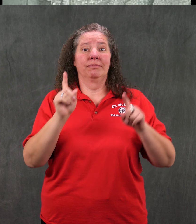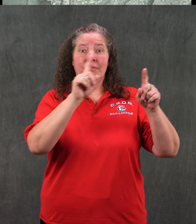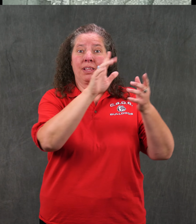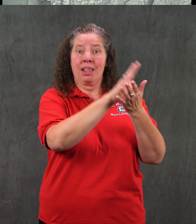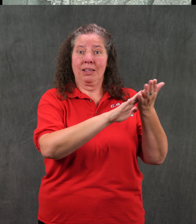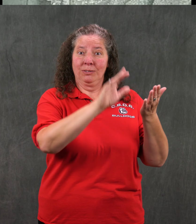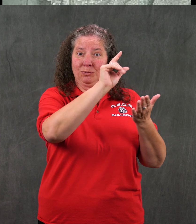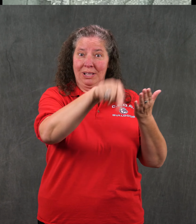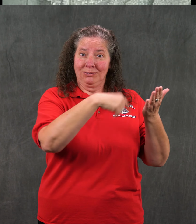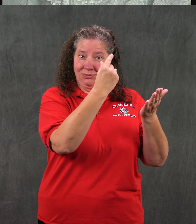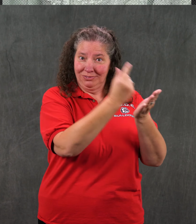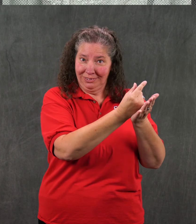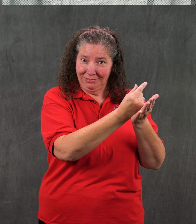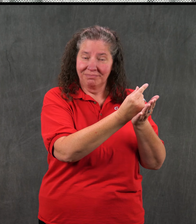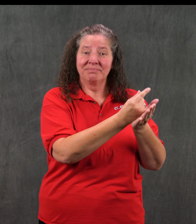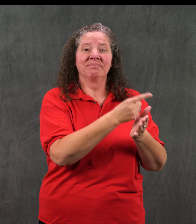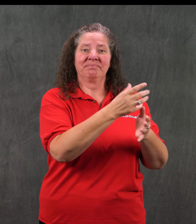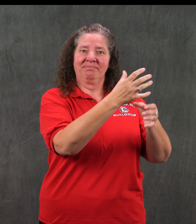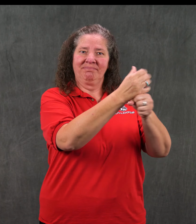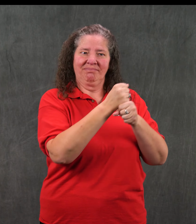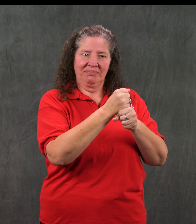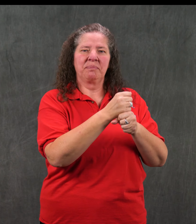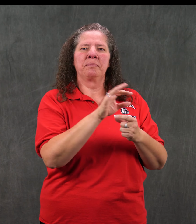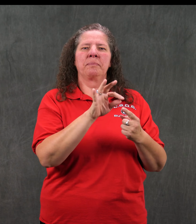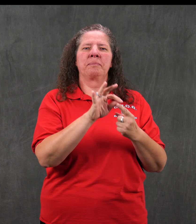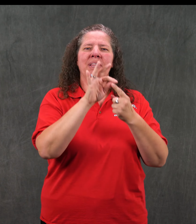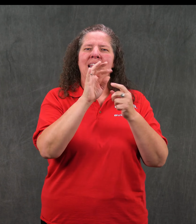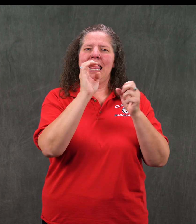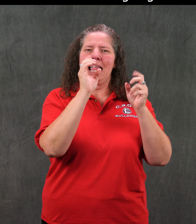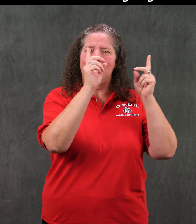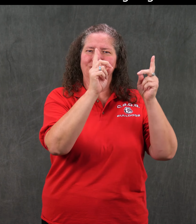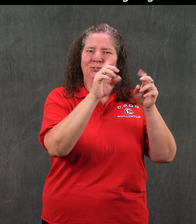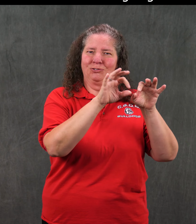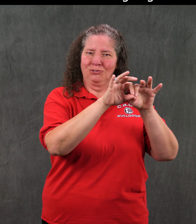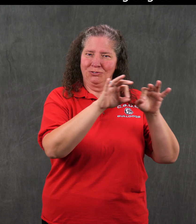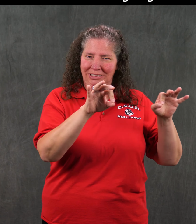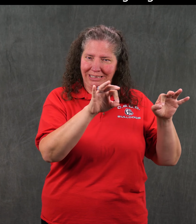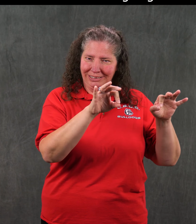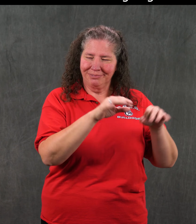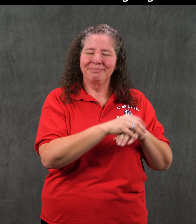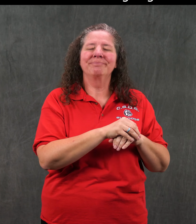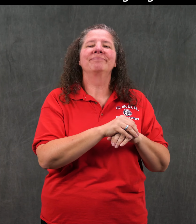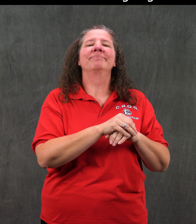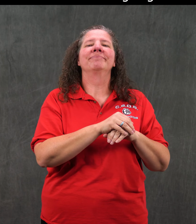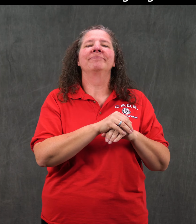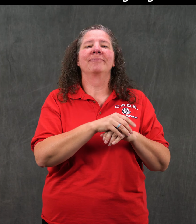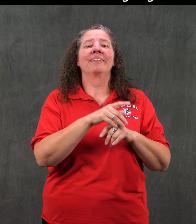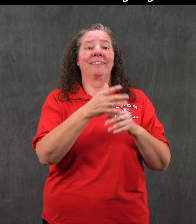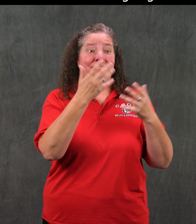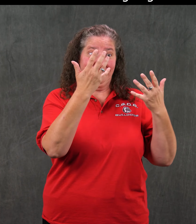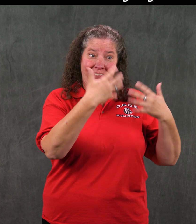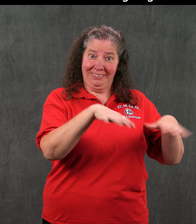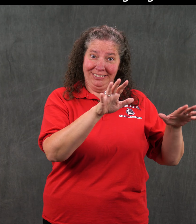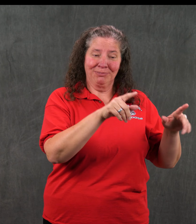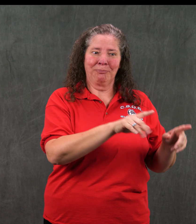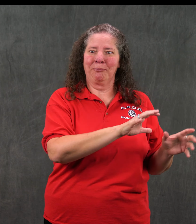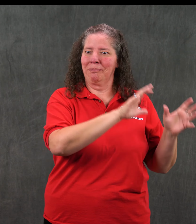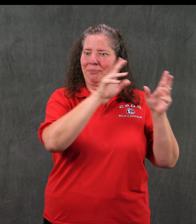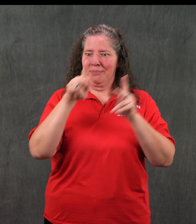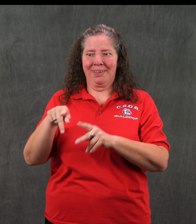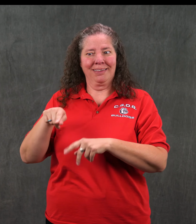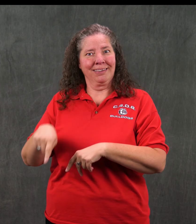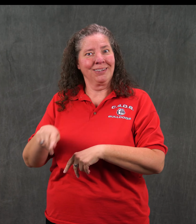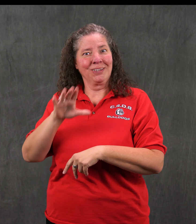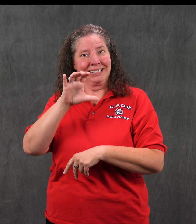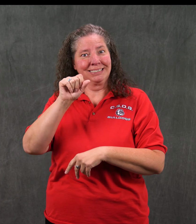A graduation photo of Bambi. Upon graduating, Bambi received her special education teaching degree and